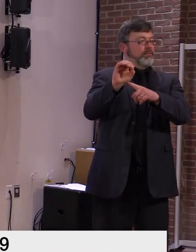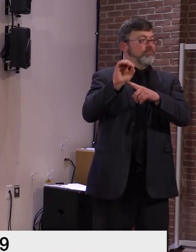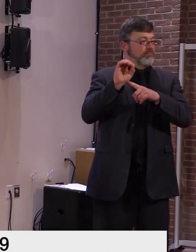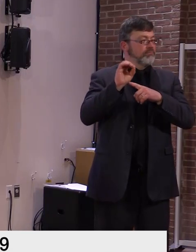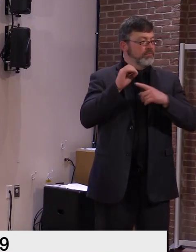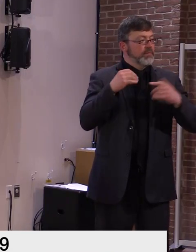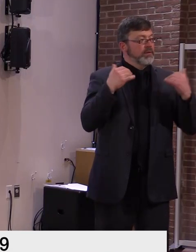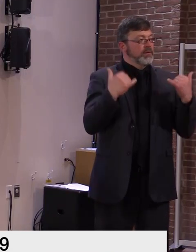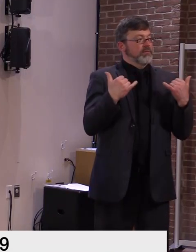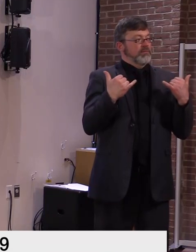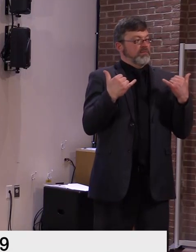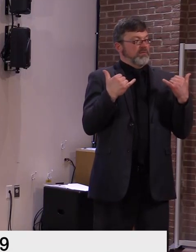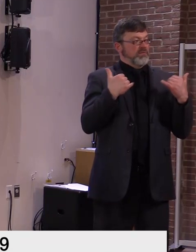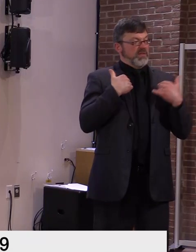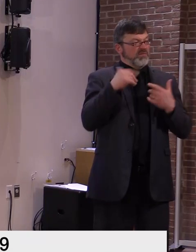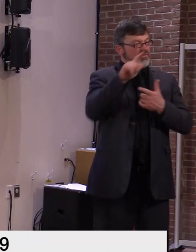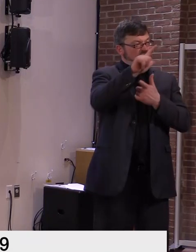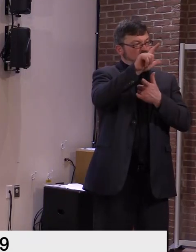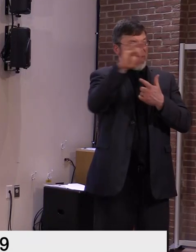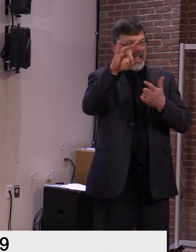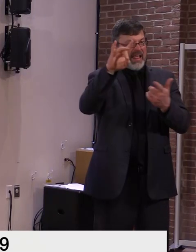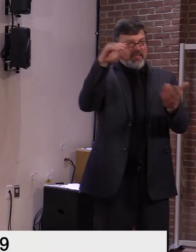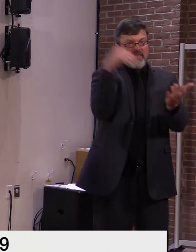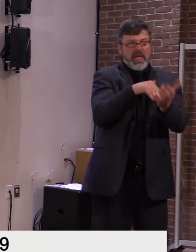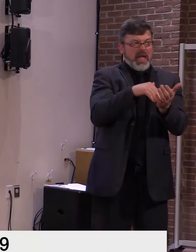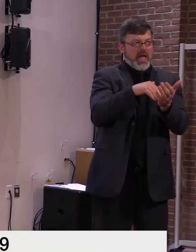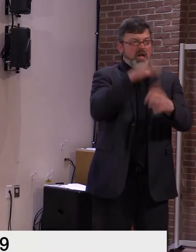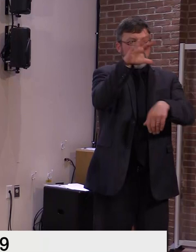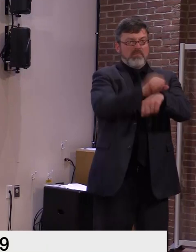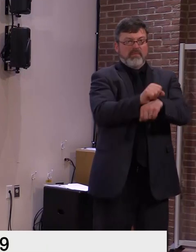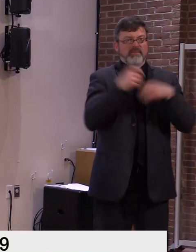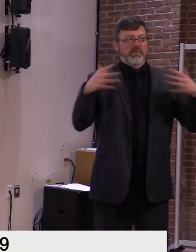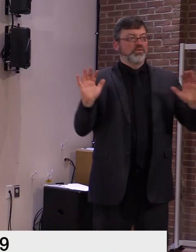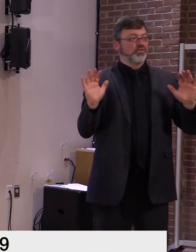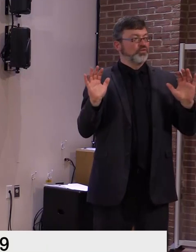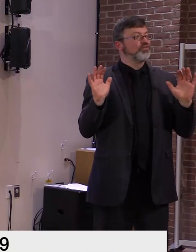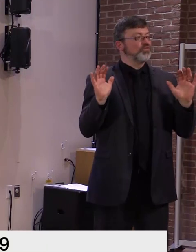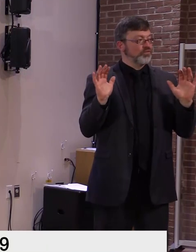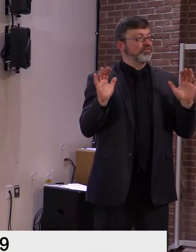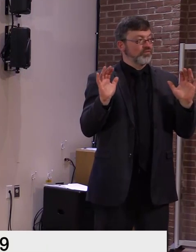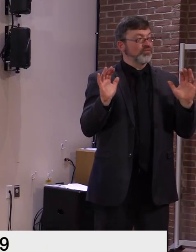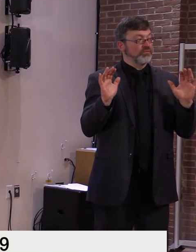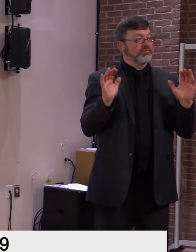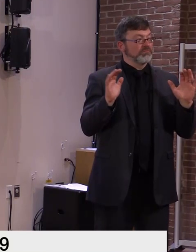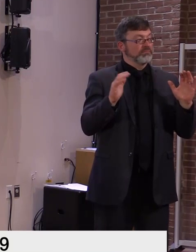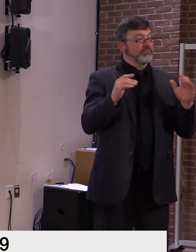made appointments. Turning to BIPOC Vermonters and their household members,